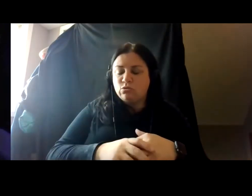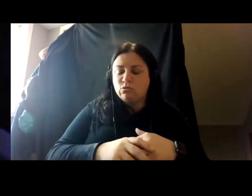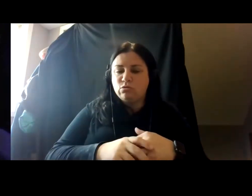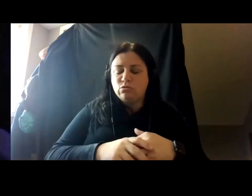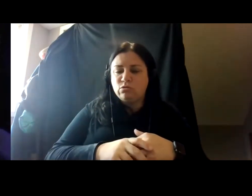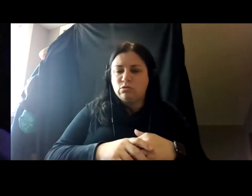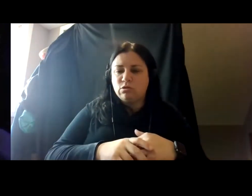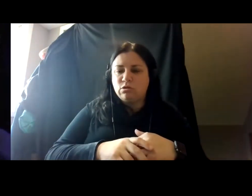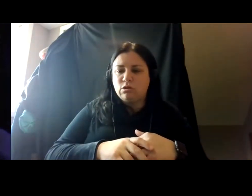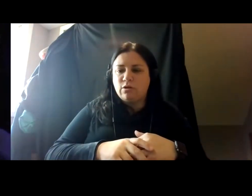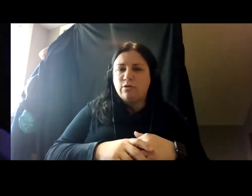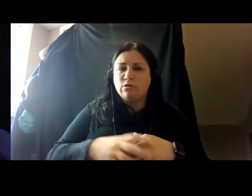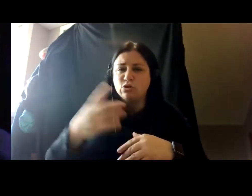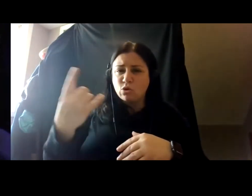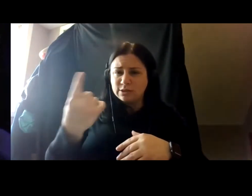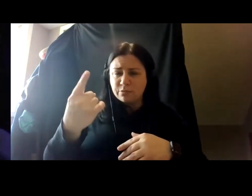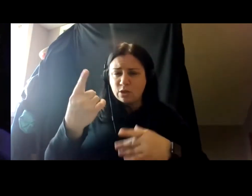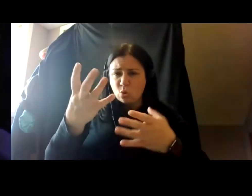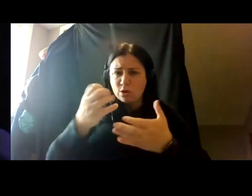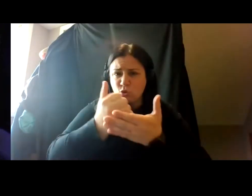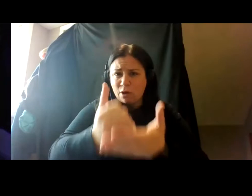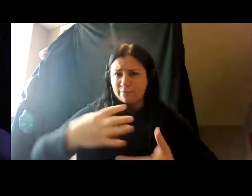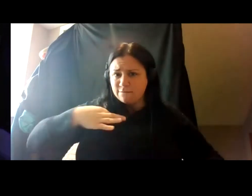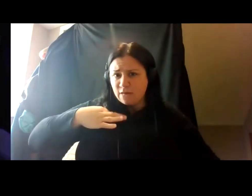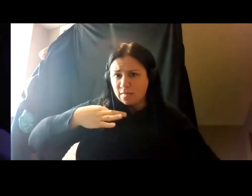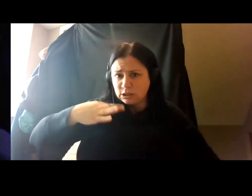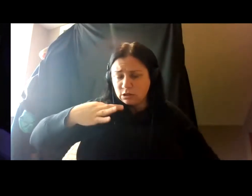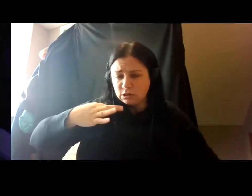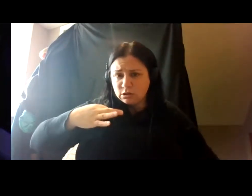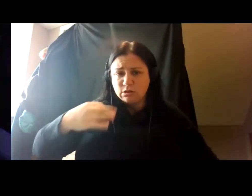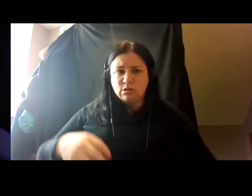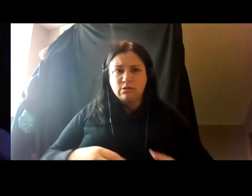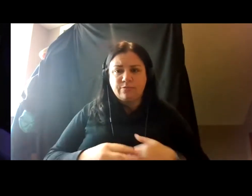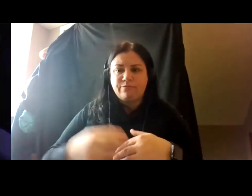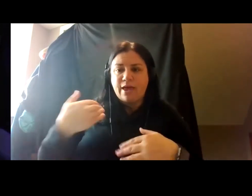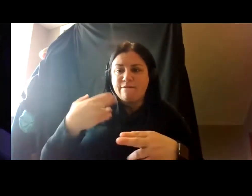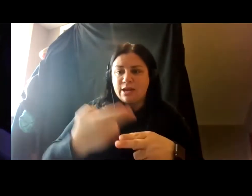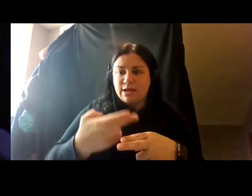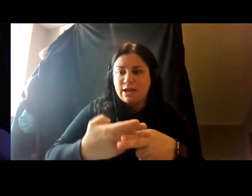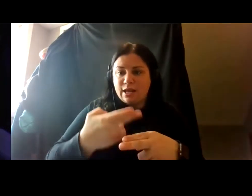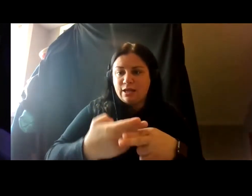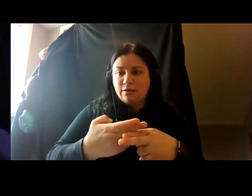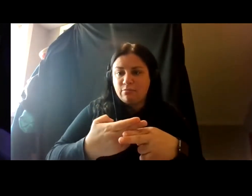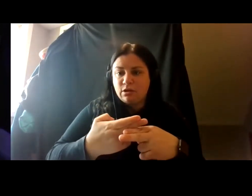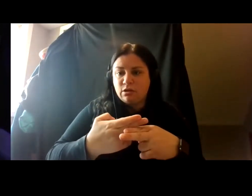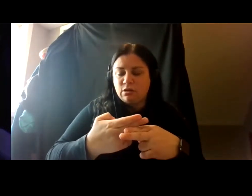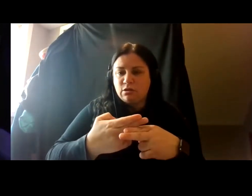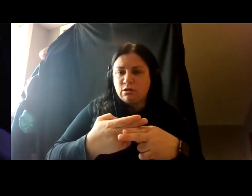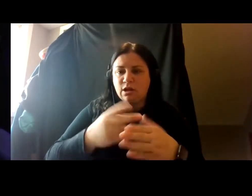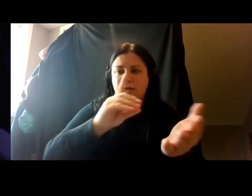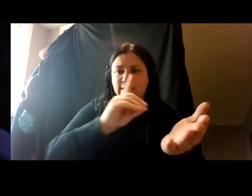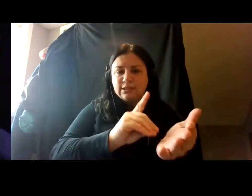so is there anybody who would like to help out? And I do have a name of Dr.